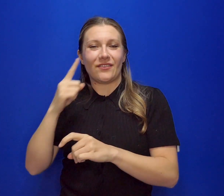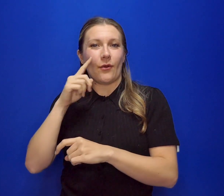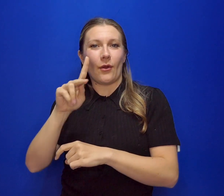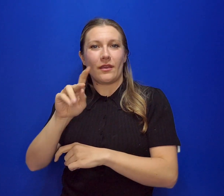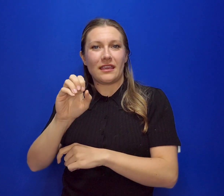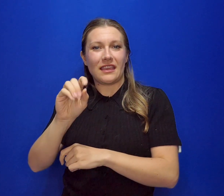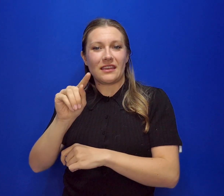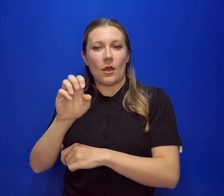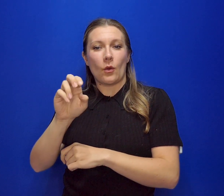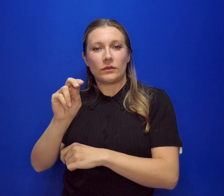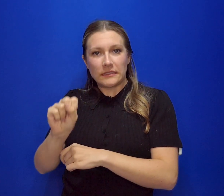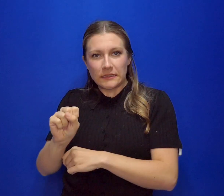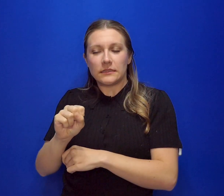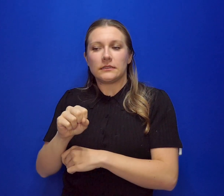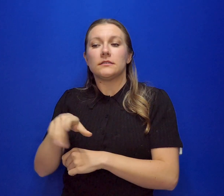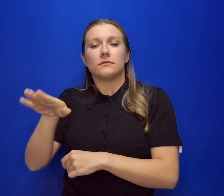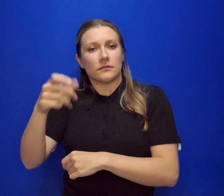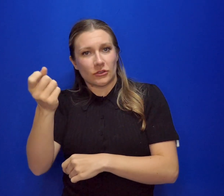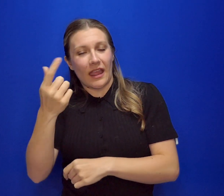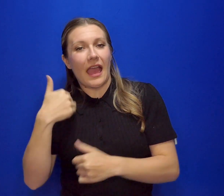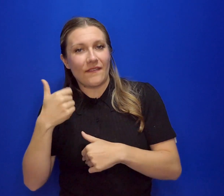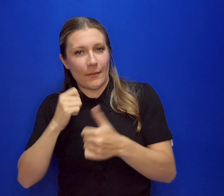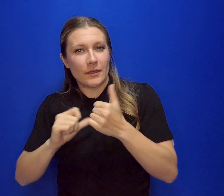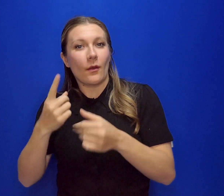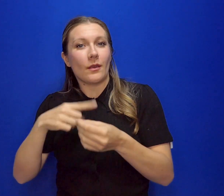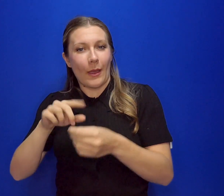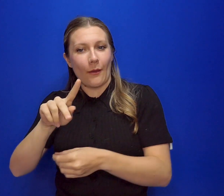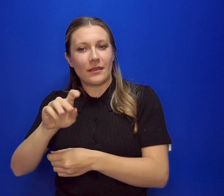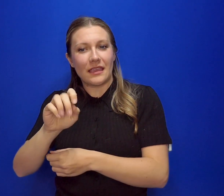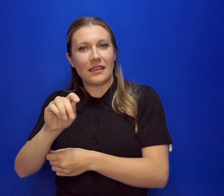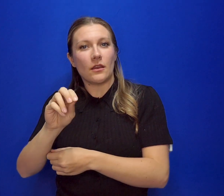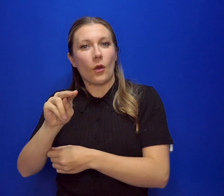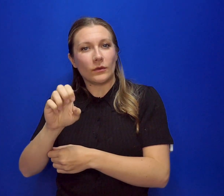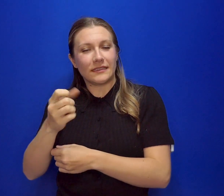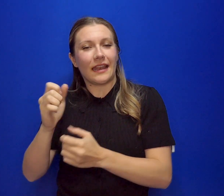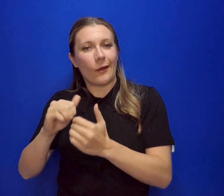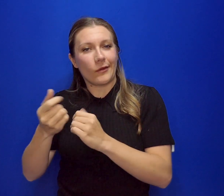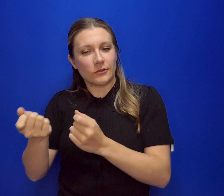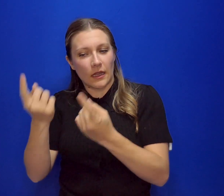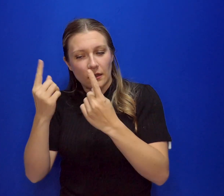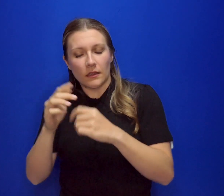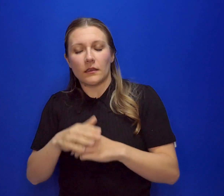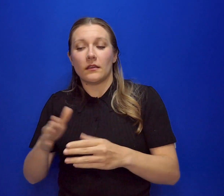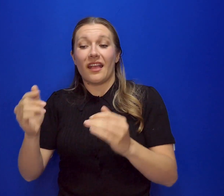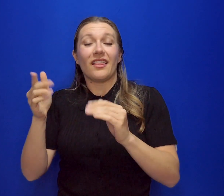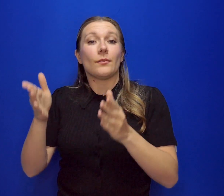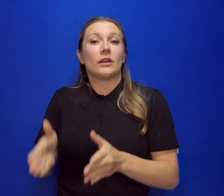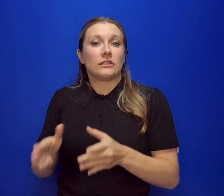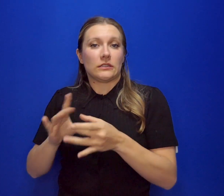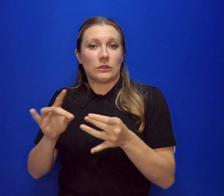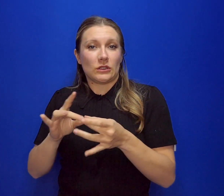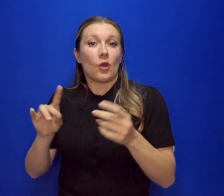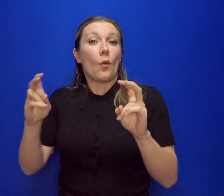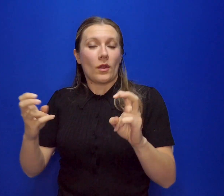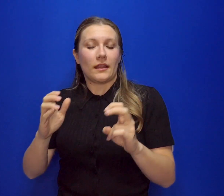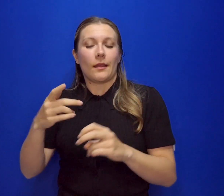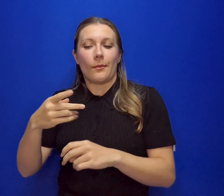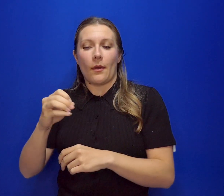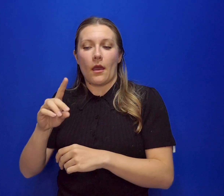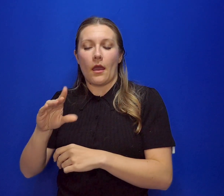there's episodes on ketones and how to understand them. This person's quoting the podcast. It says, instead of beating yourself up when blood sugars shoot up or down,